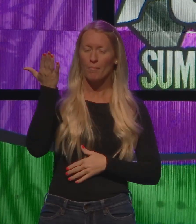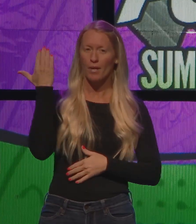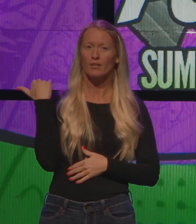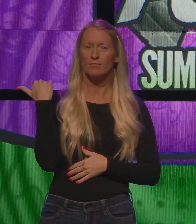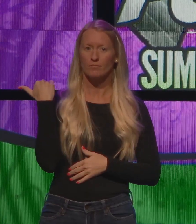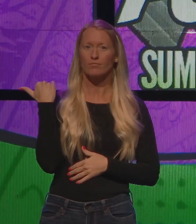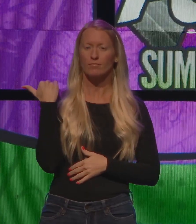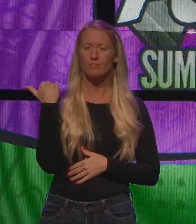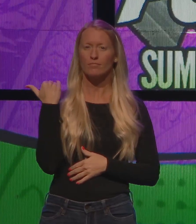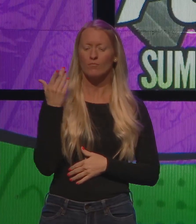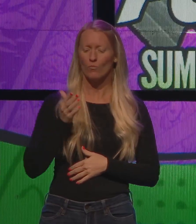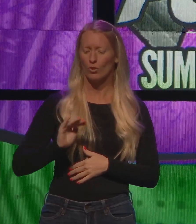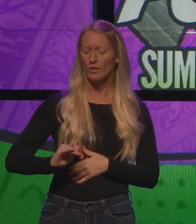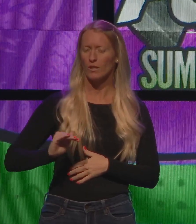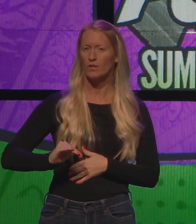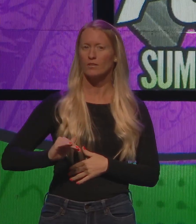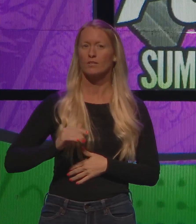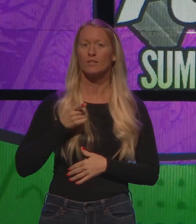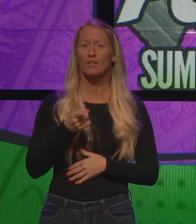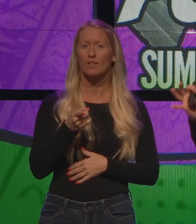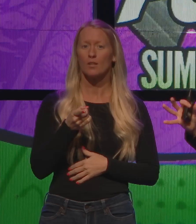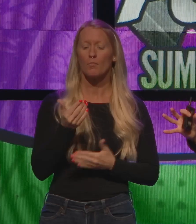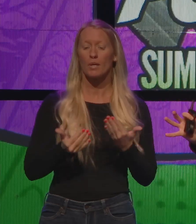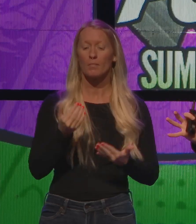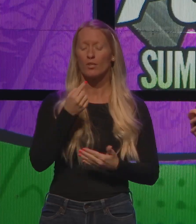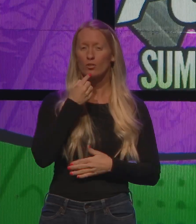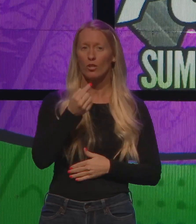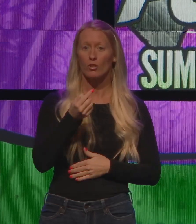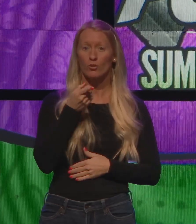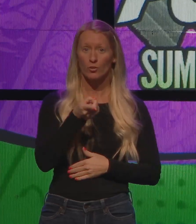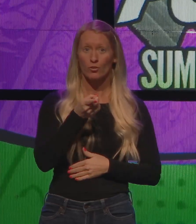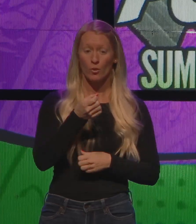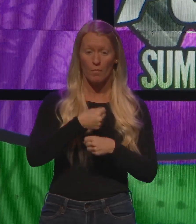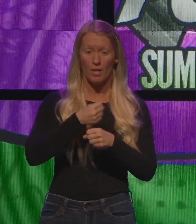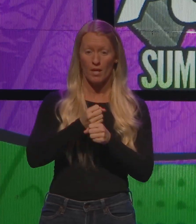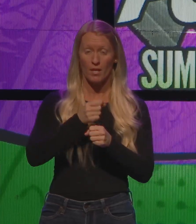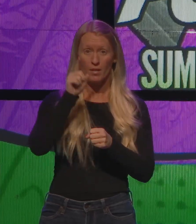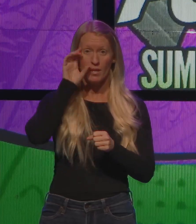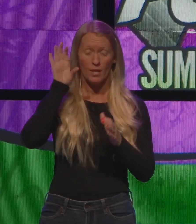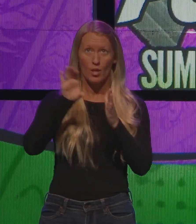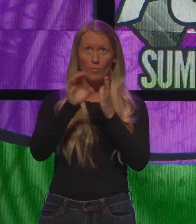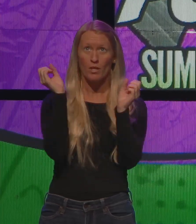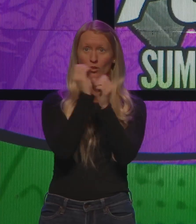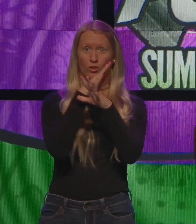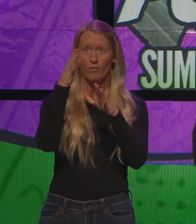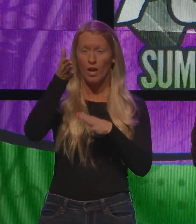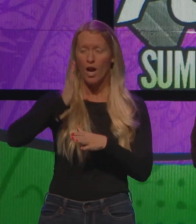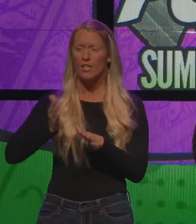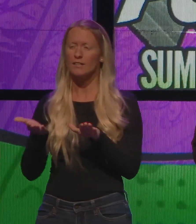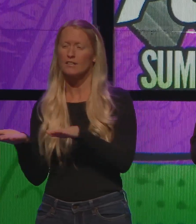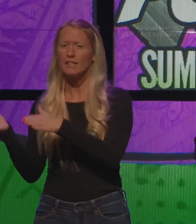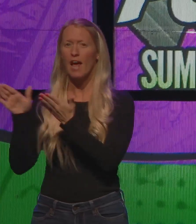that, but how conflicting to be told, you were made in the image of God, death.